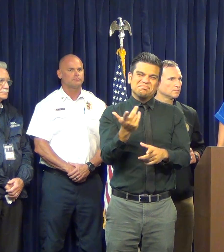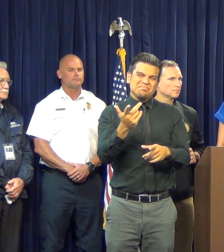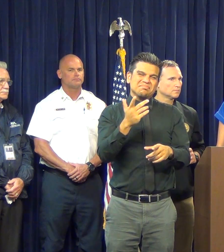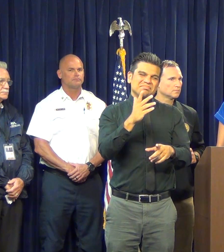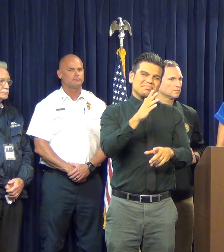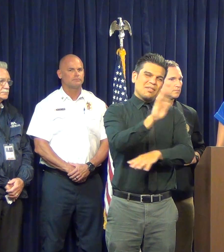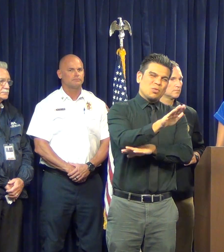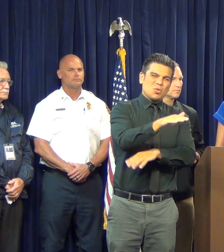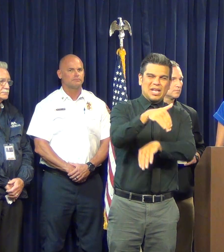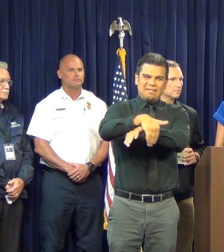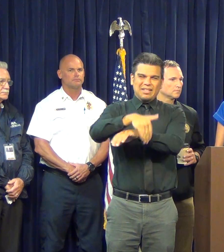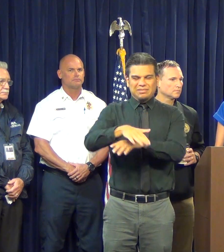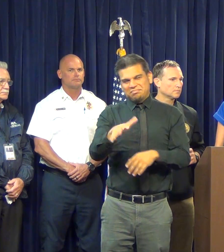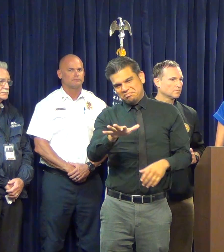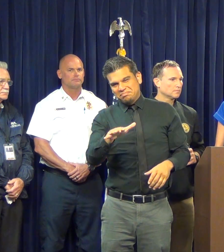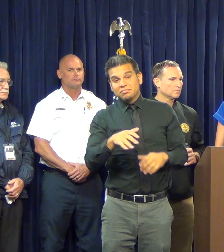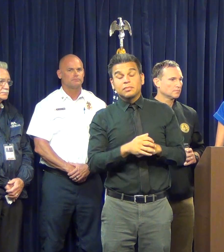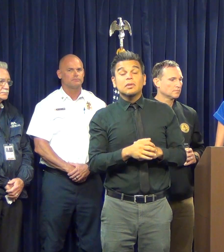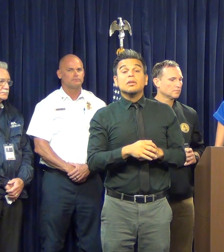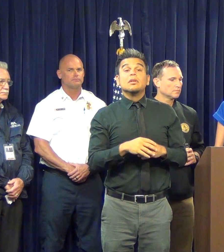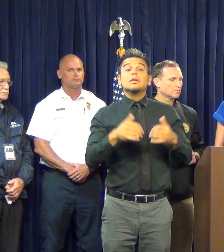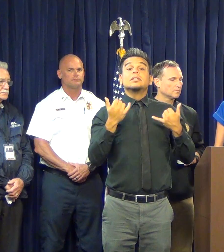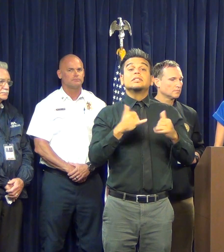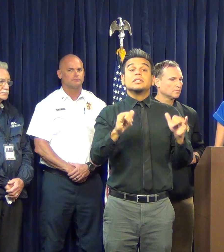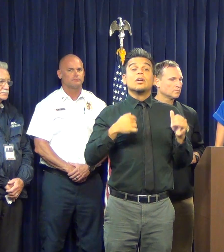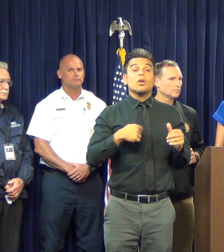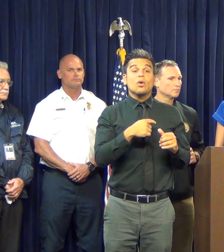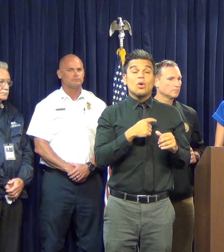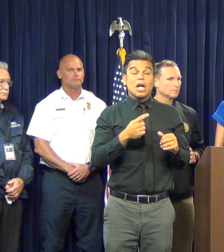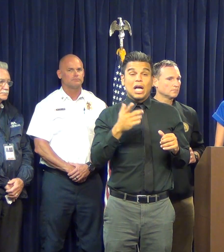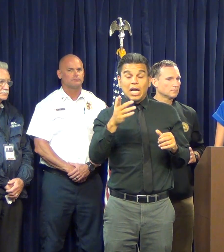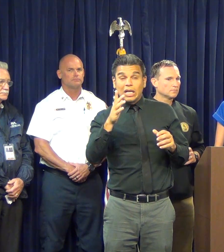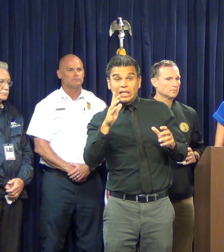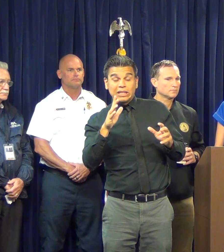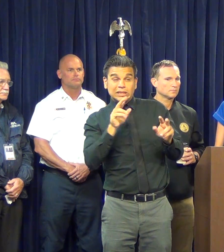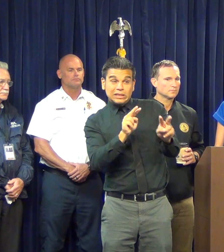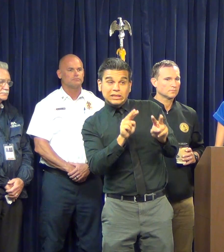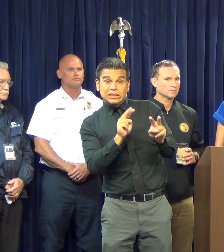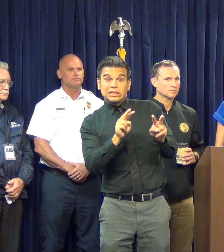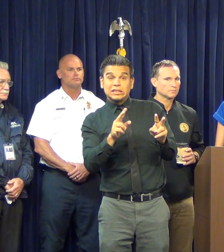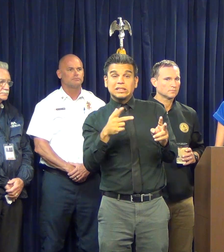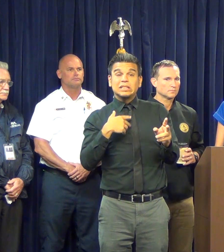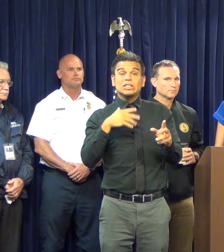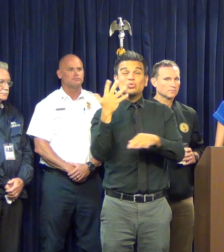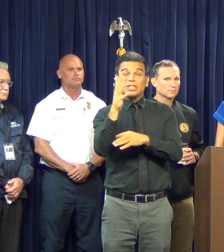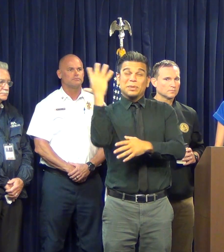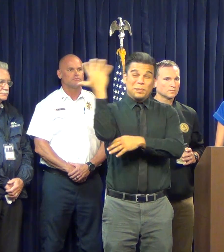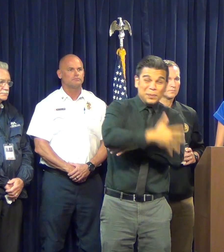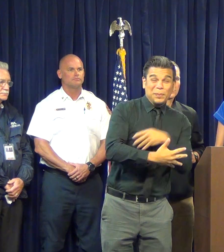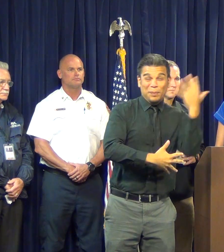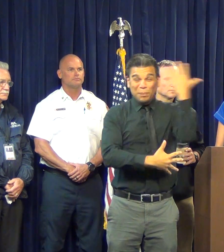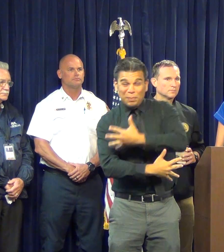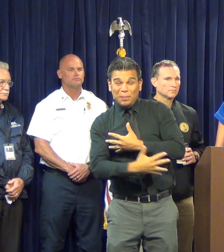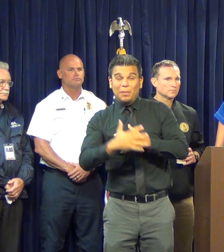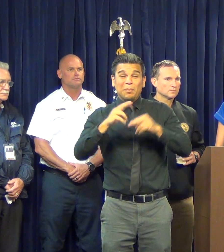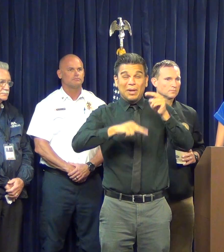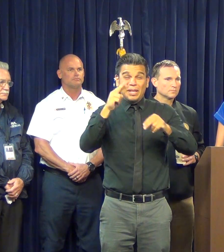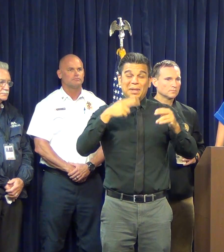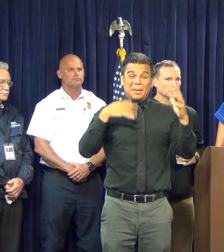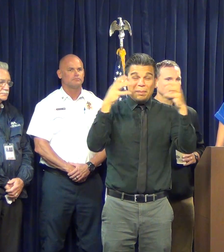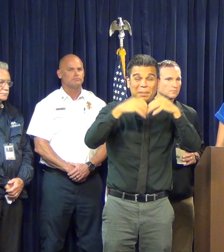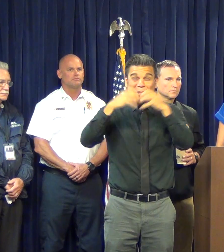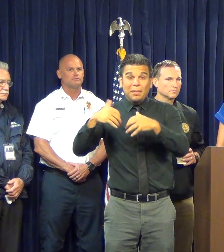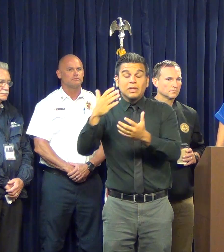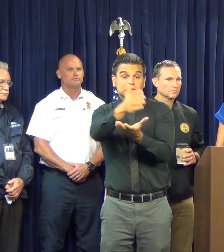evening. Still looking for significant tree damage and power outages and some structural damage, but the forecasted wind